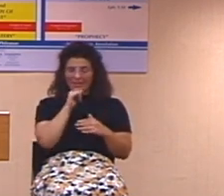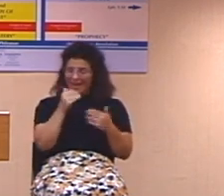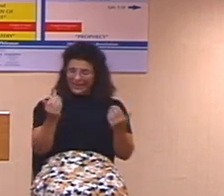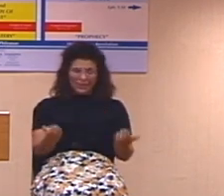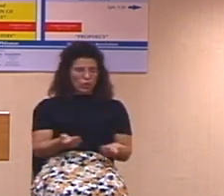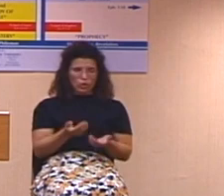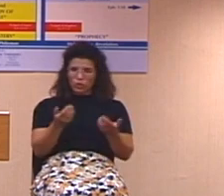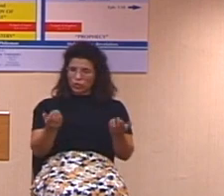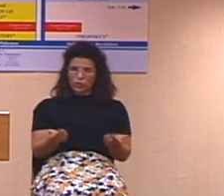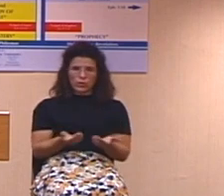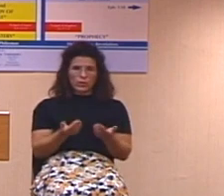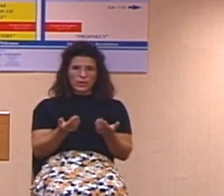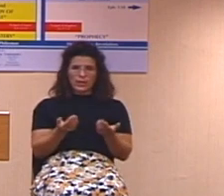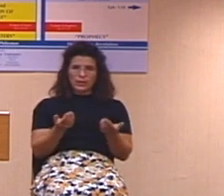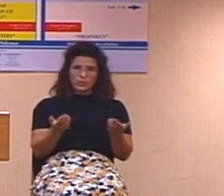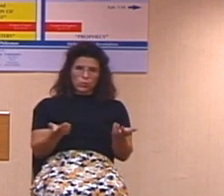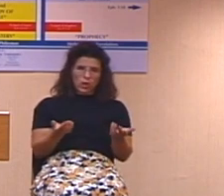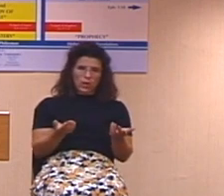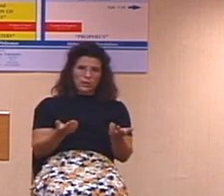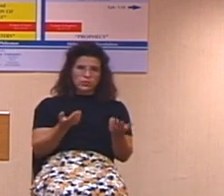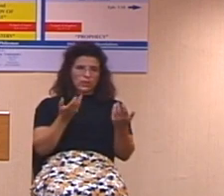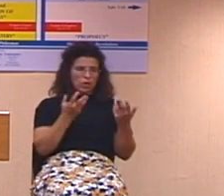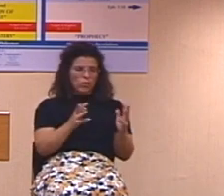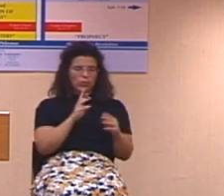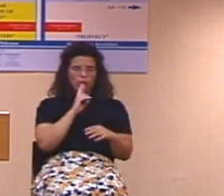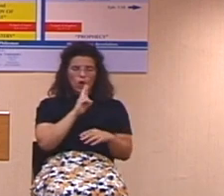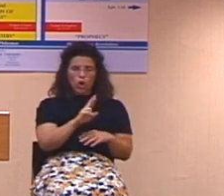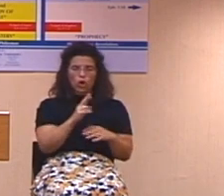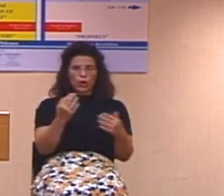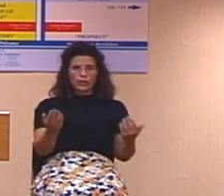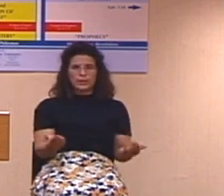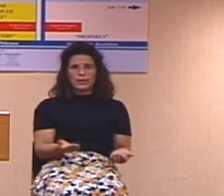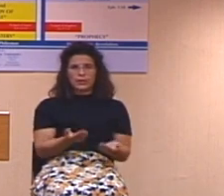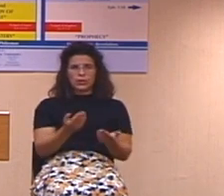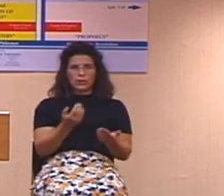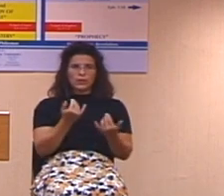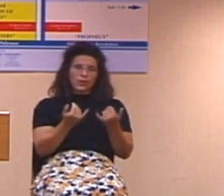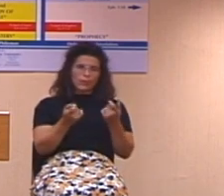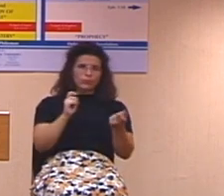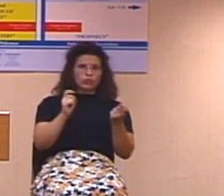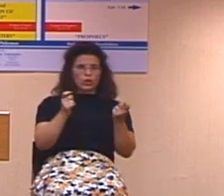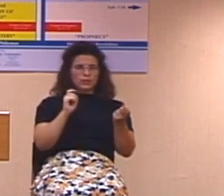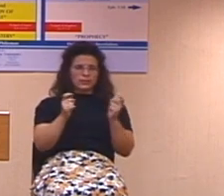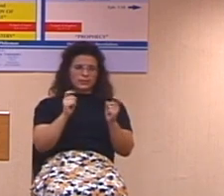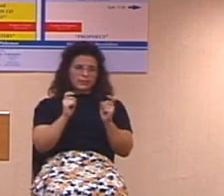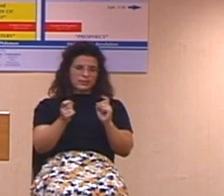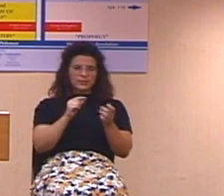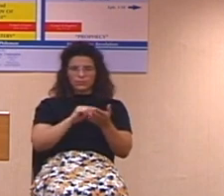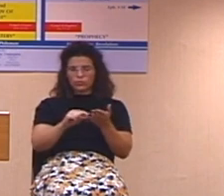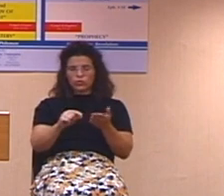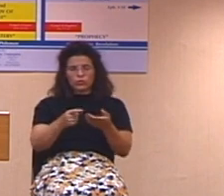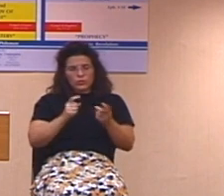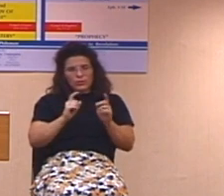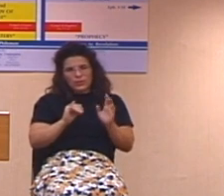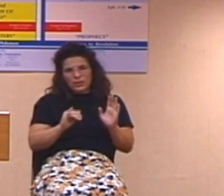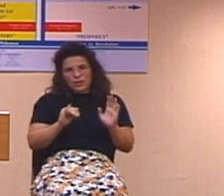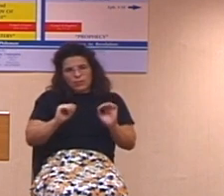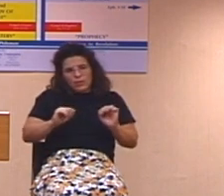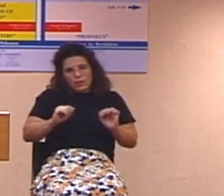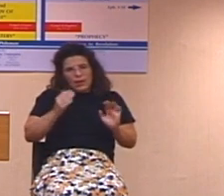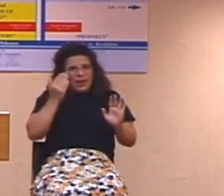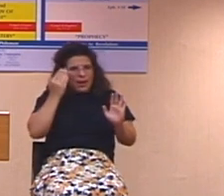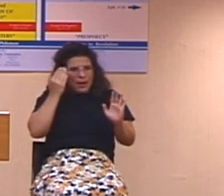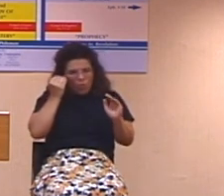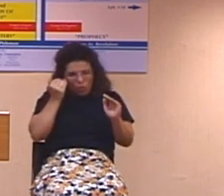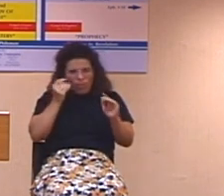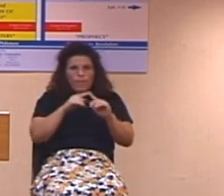here as what? As though they are here. Now I'm adjusting the verse. You give me that leeway, I hope. But